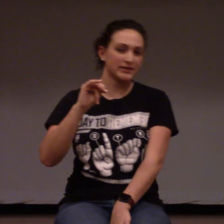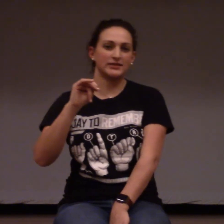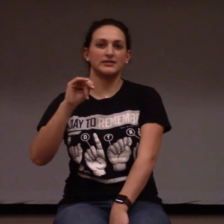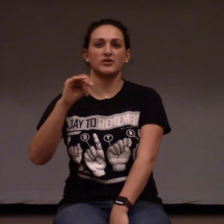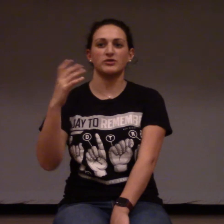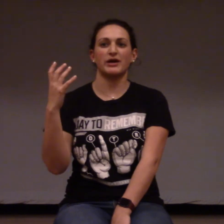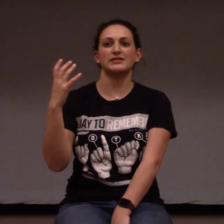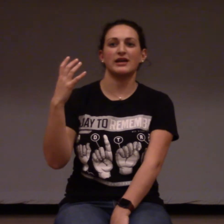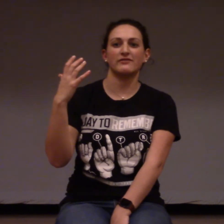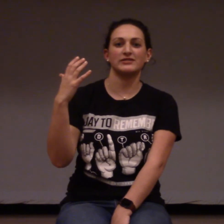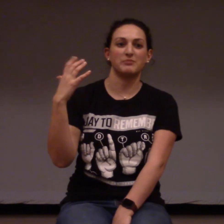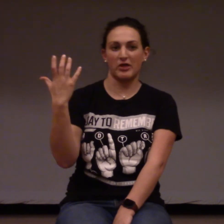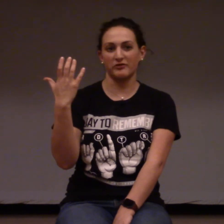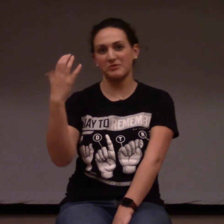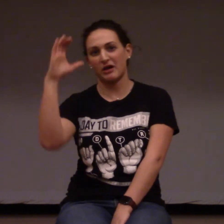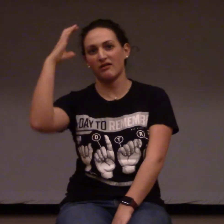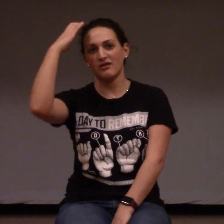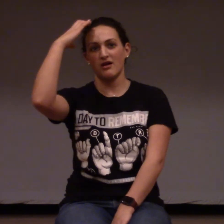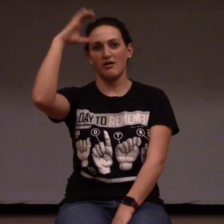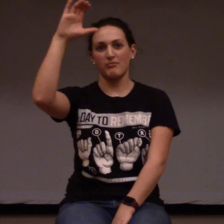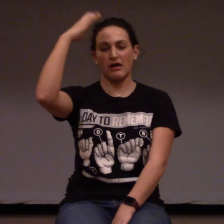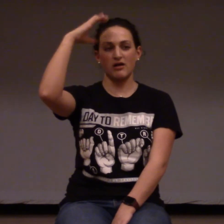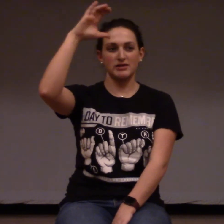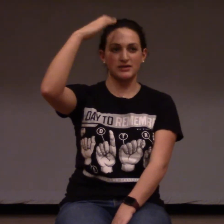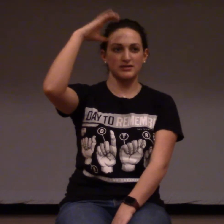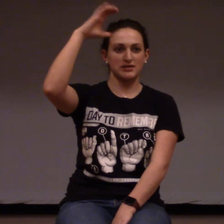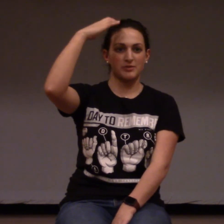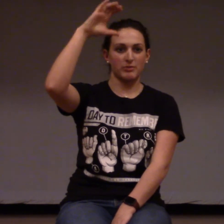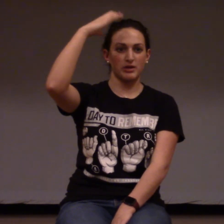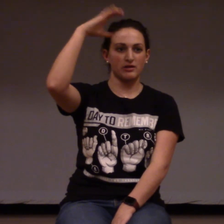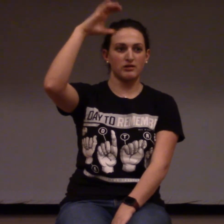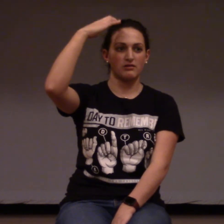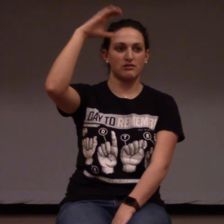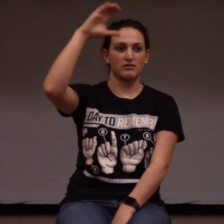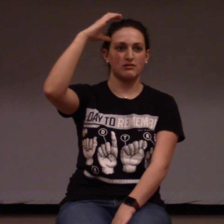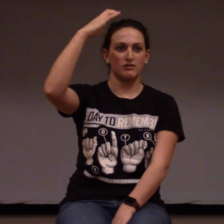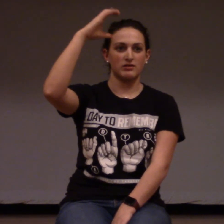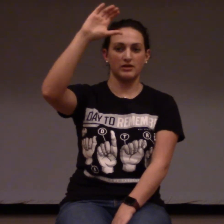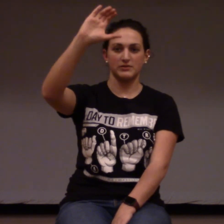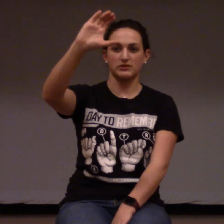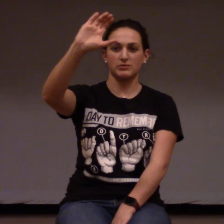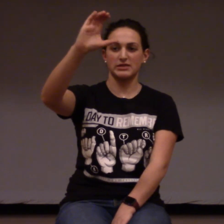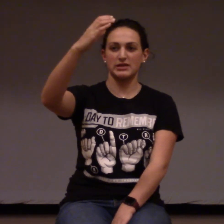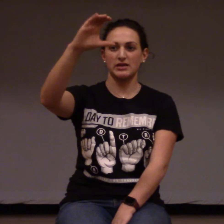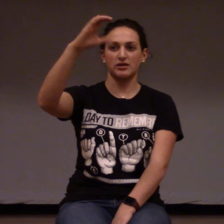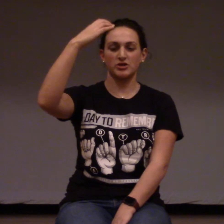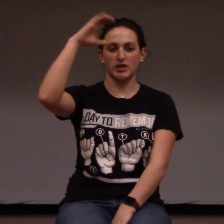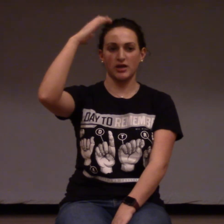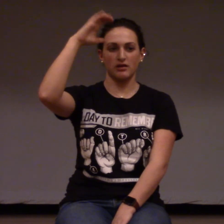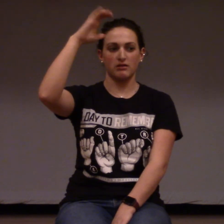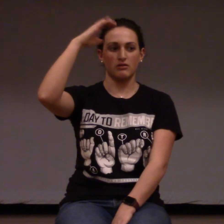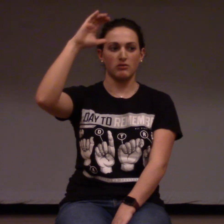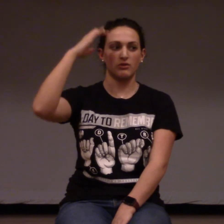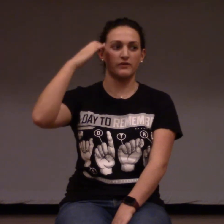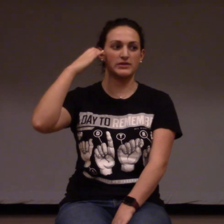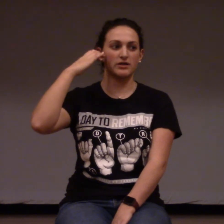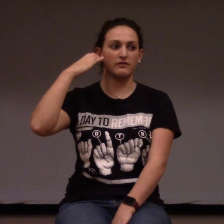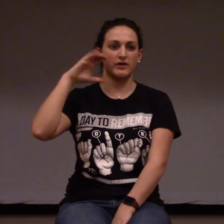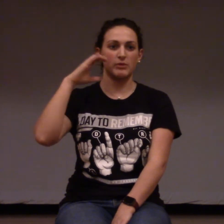Cousins, so it depends on if it's a male or female. Male cousin is going to be up here. Yep, so it's going to be C, and you shake it. Or if it's a female